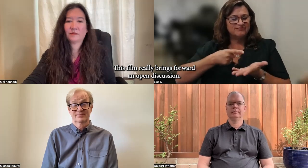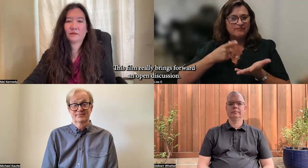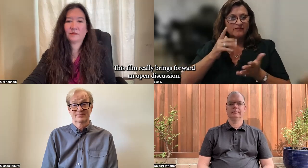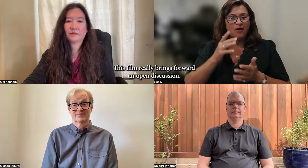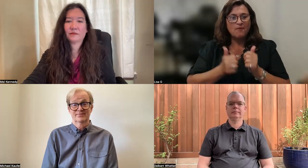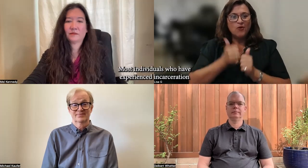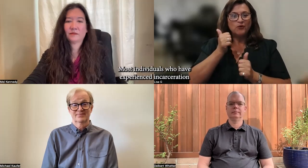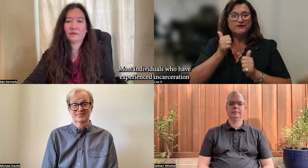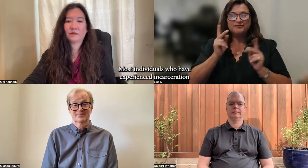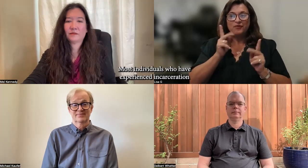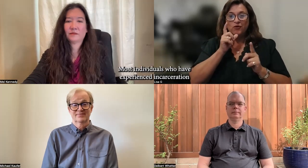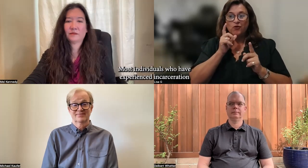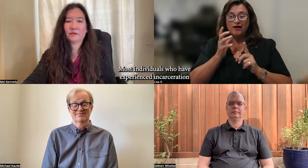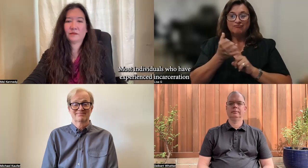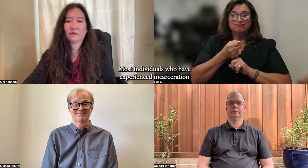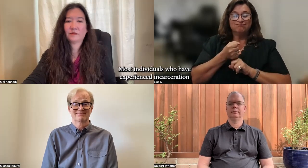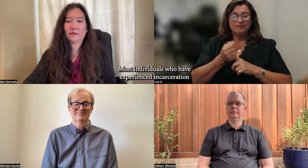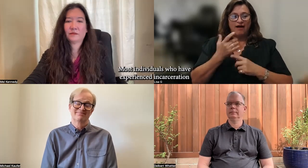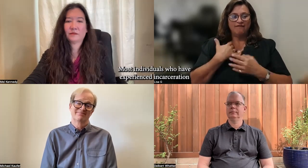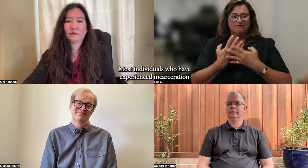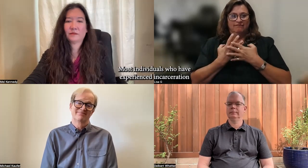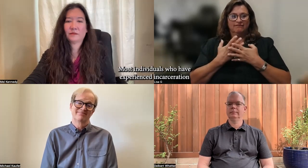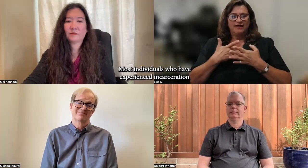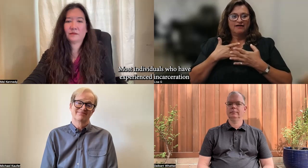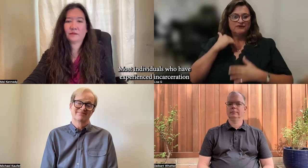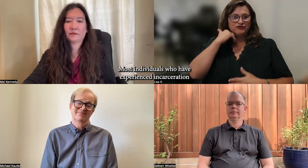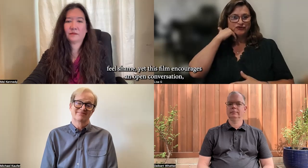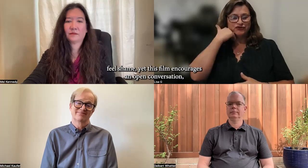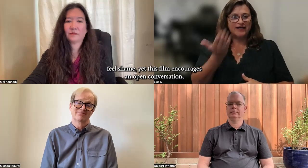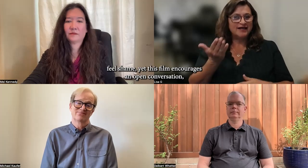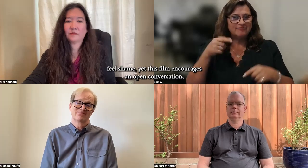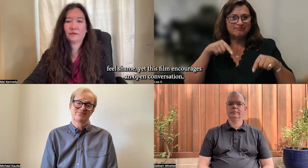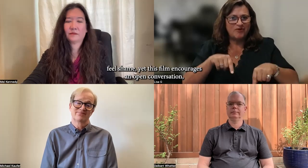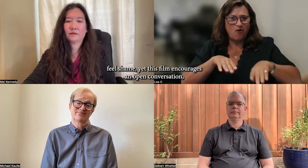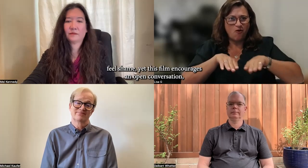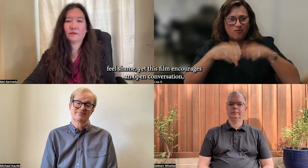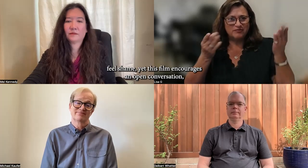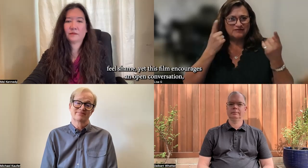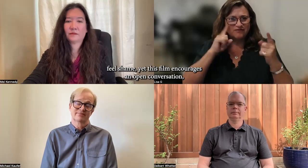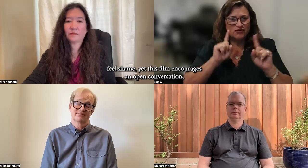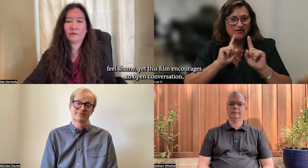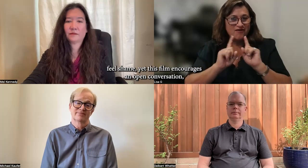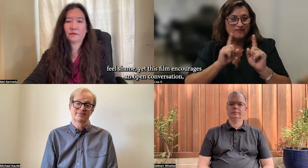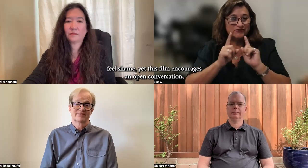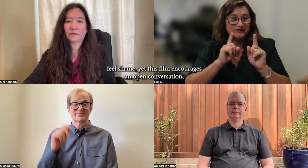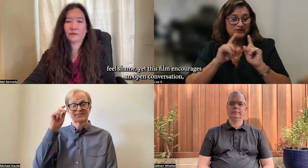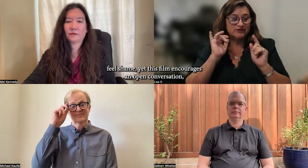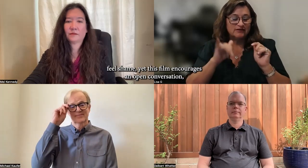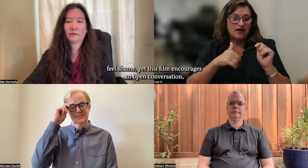discussion. Most individuals who have experienced incarceration feel shame, yet this film encourages an open